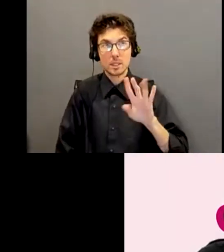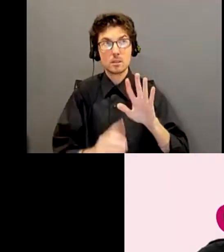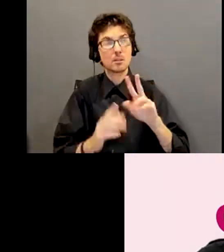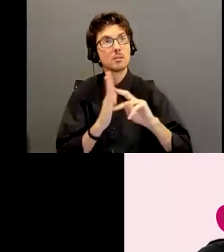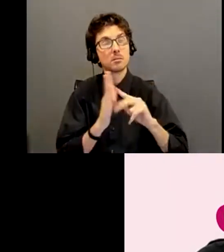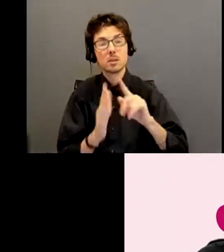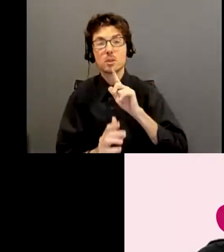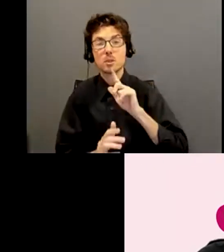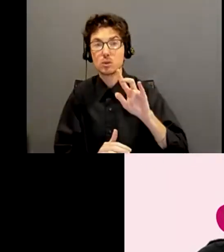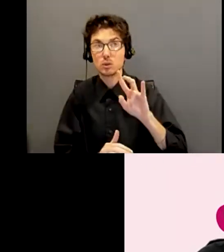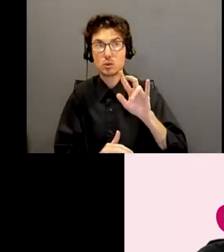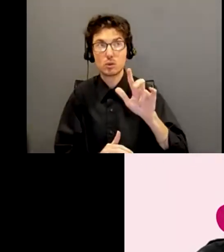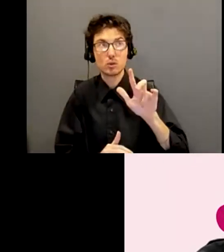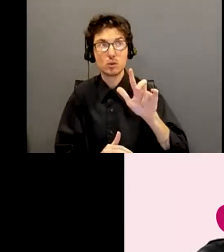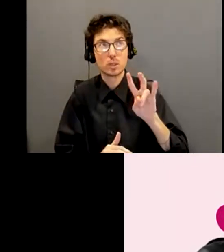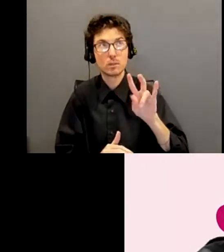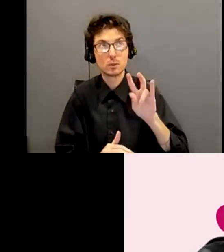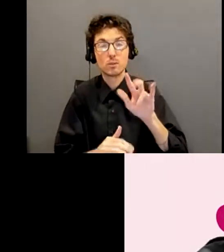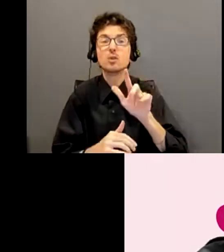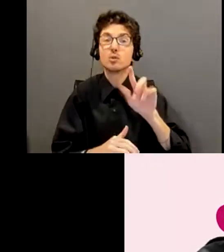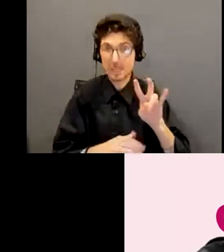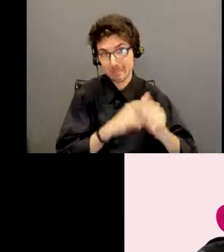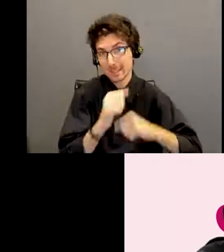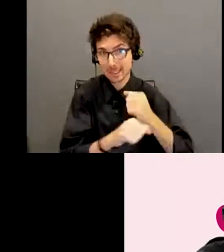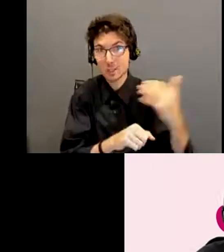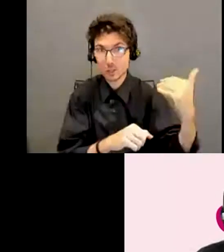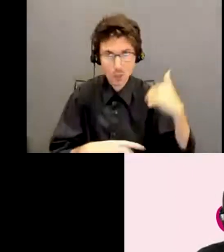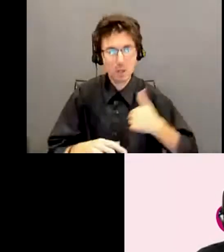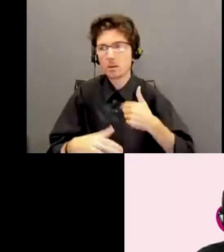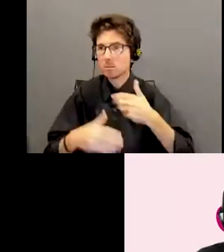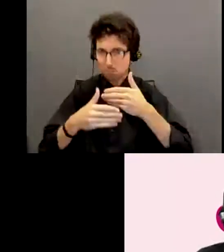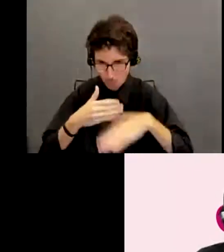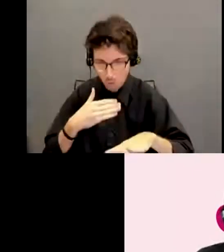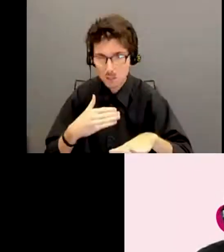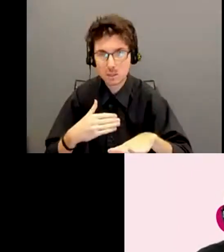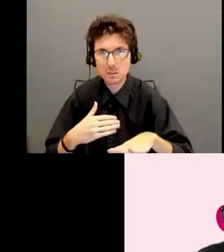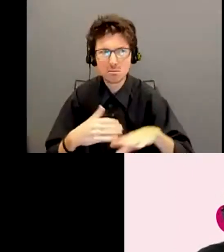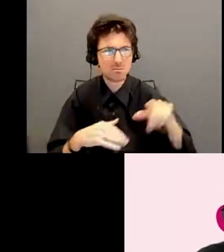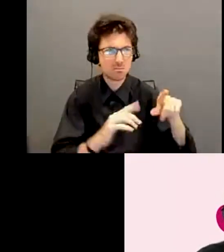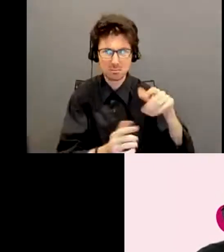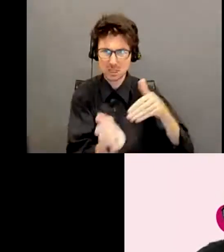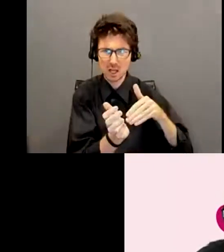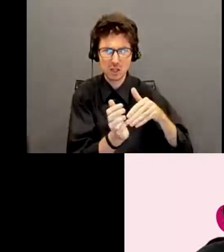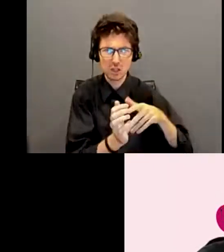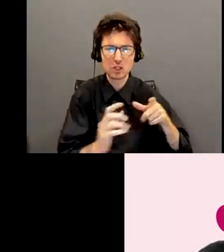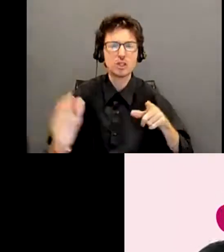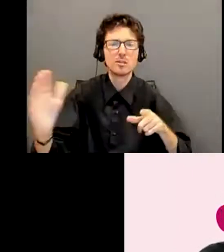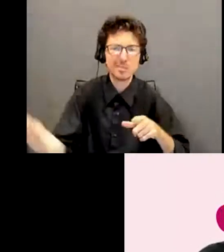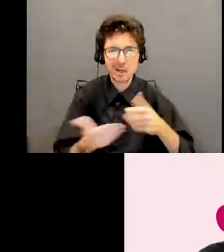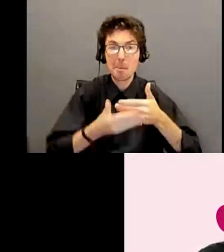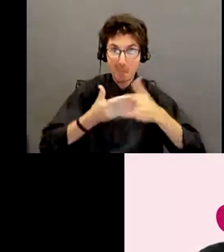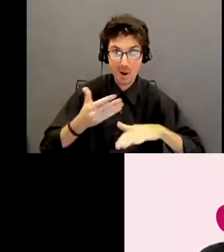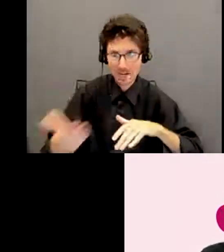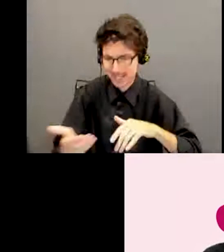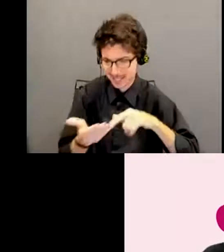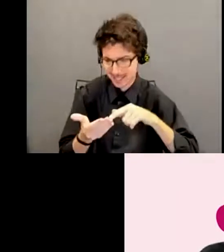I was born like any other kid, but a few minutes later, the doctor spotted a very